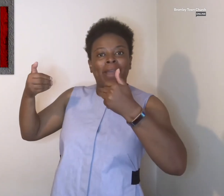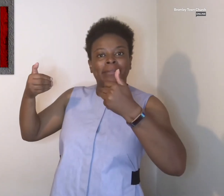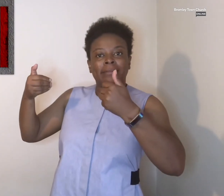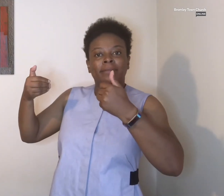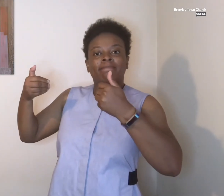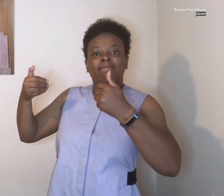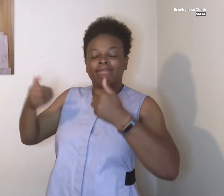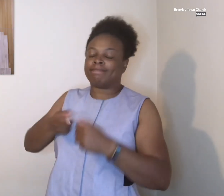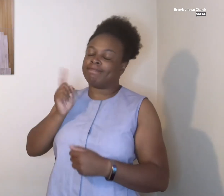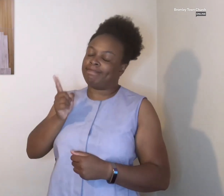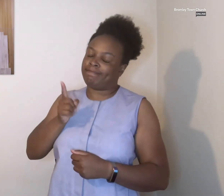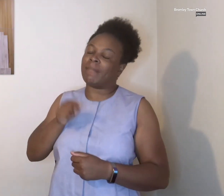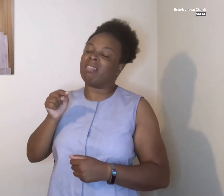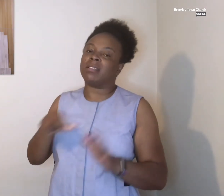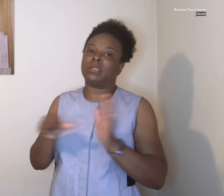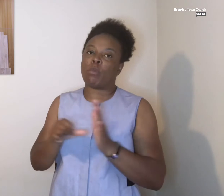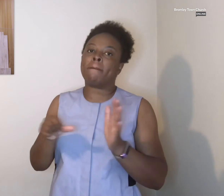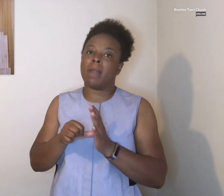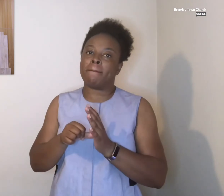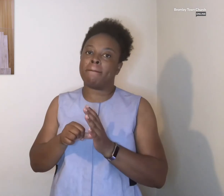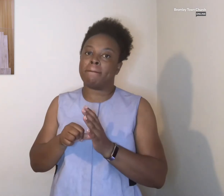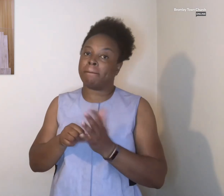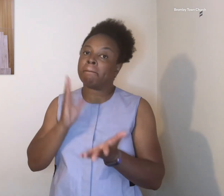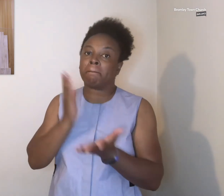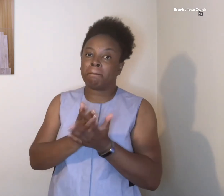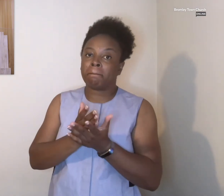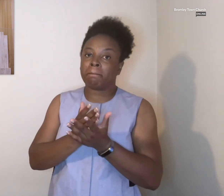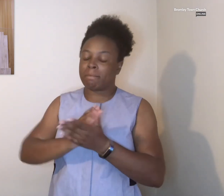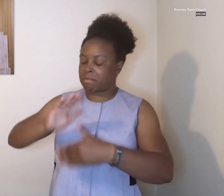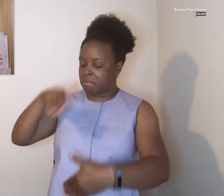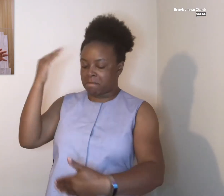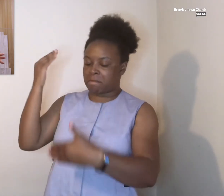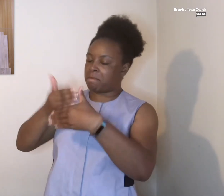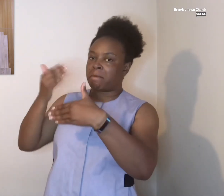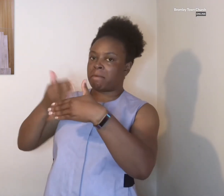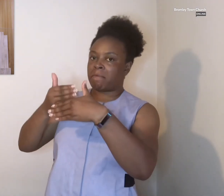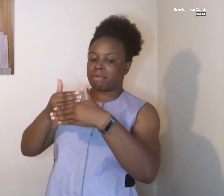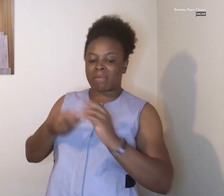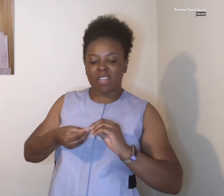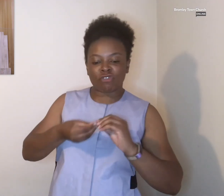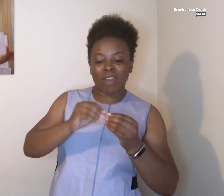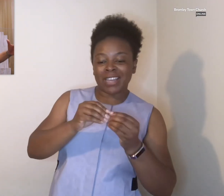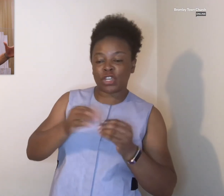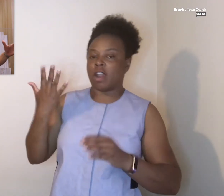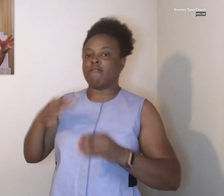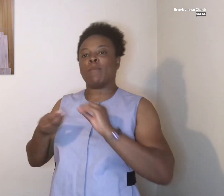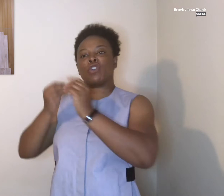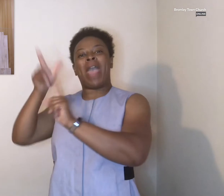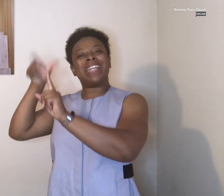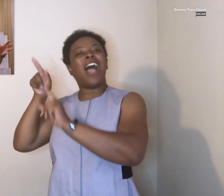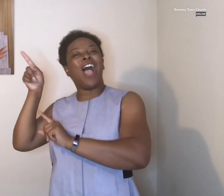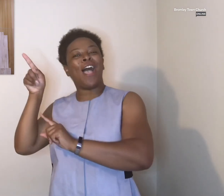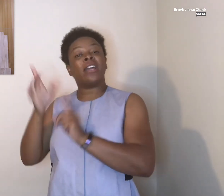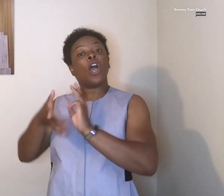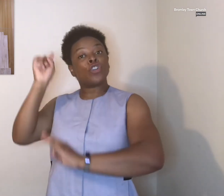sin is that it separates. Primarily, it separates the creation from the Creator. God wanted to have